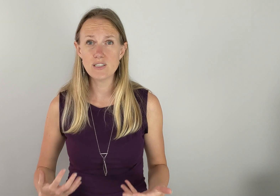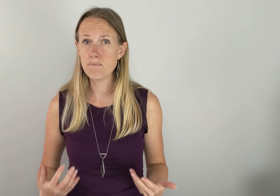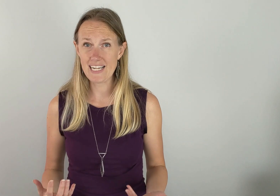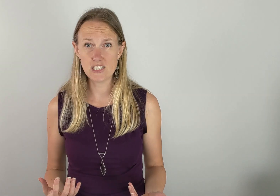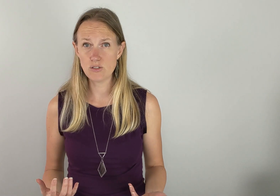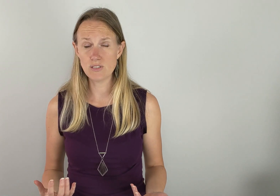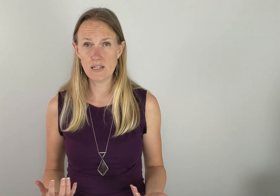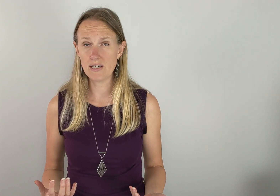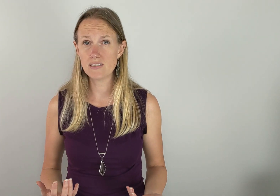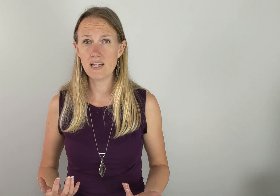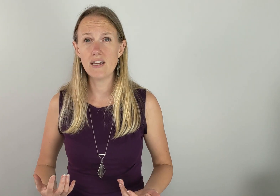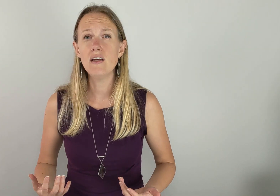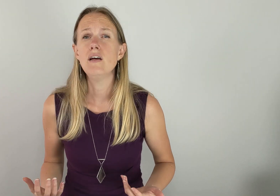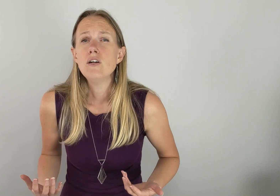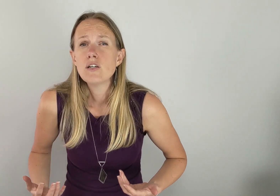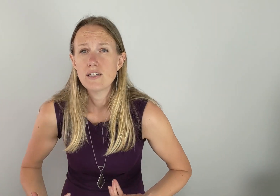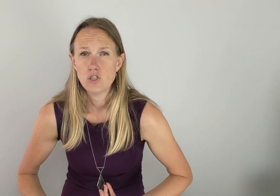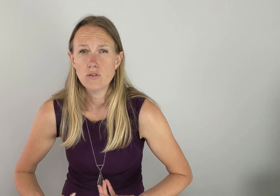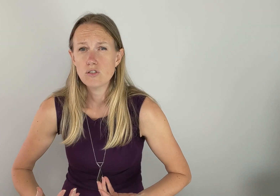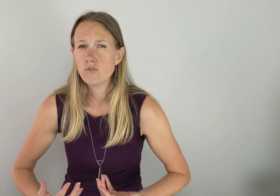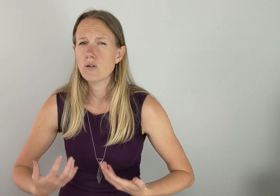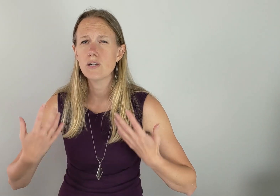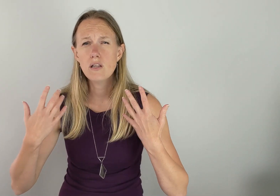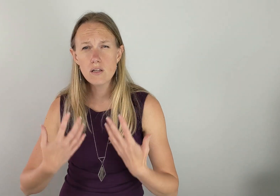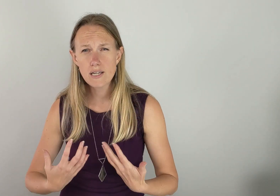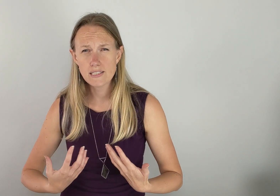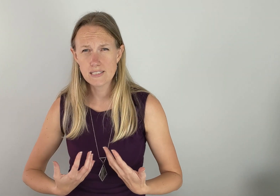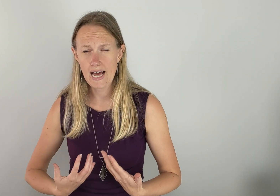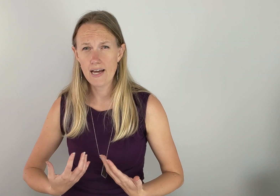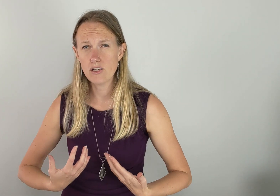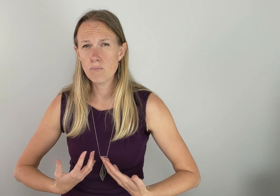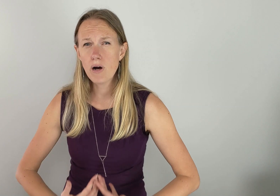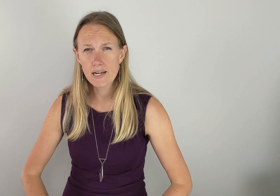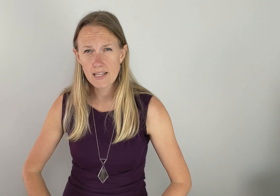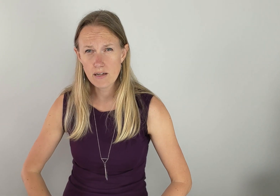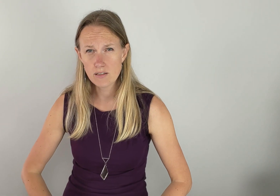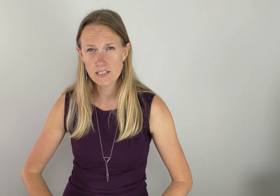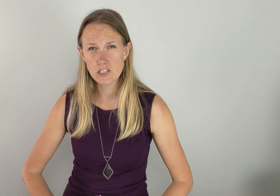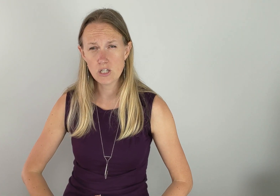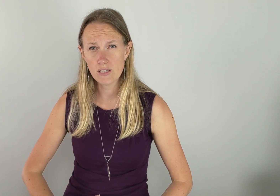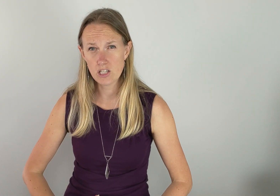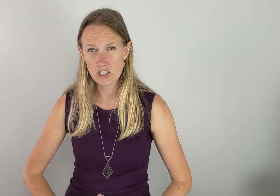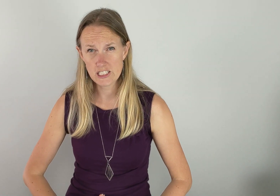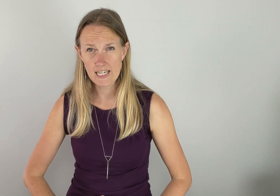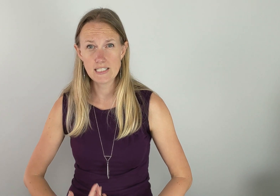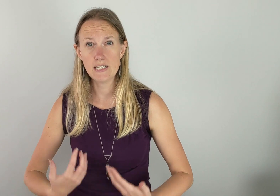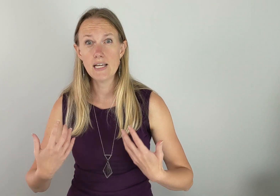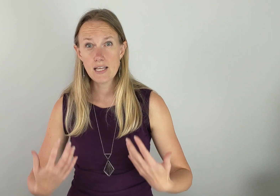language matches those lyrics, okay? Kind of shoulders forward, looking sad. Your body language is showing that you're dejected.